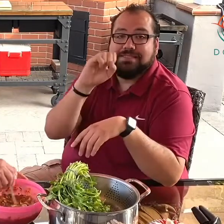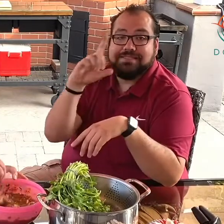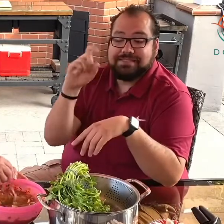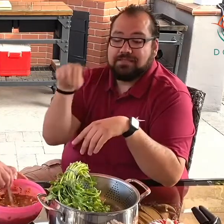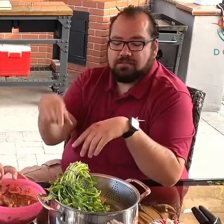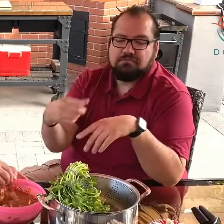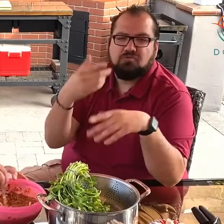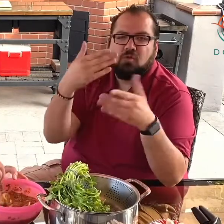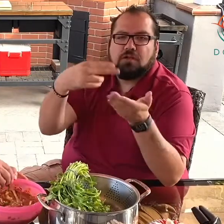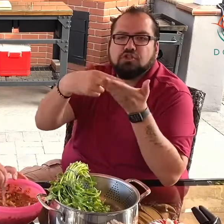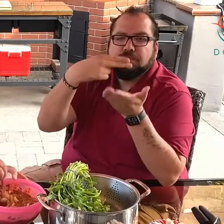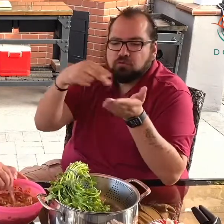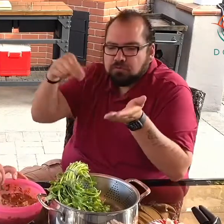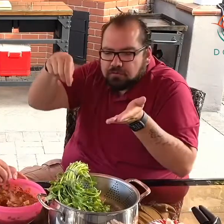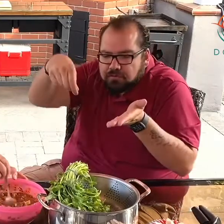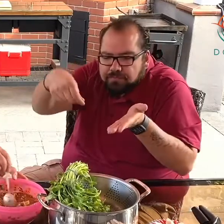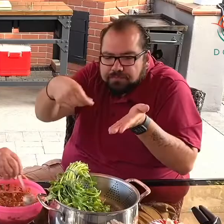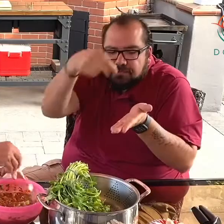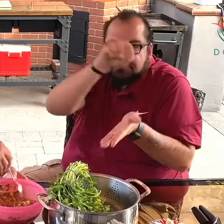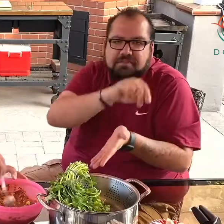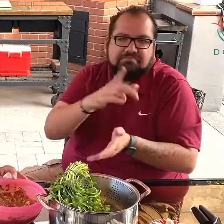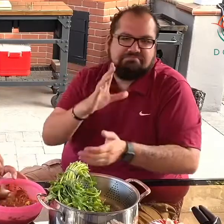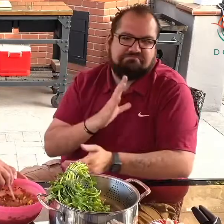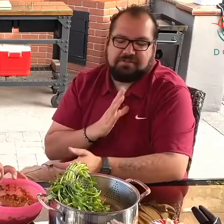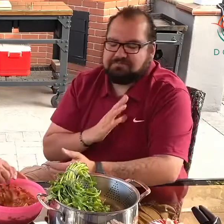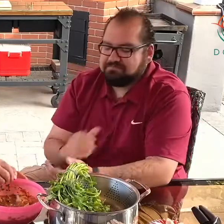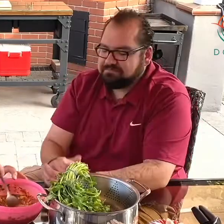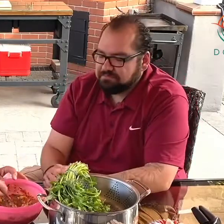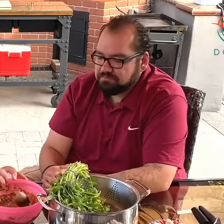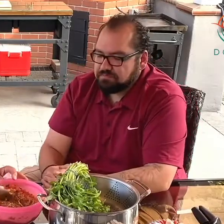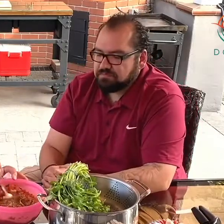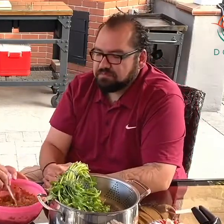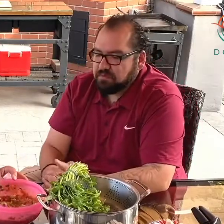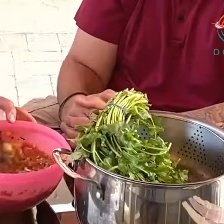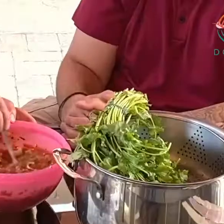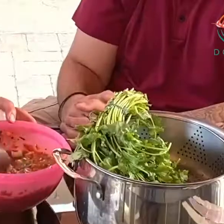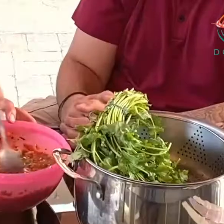And if a seed does go in there, you just use a spoon and pull it out. That's fine.